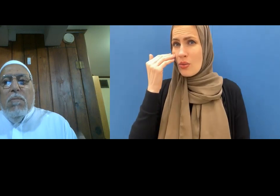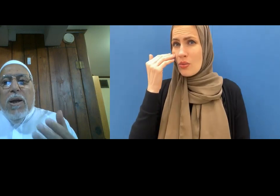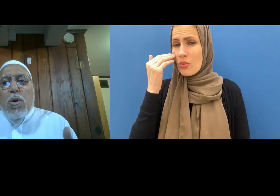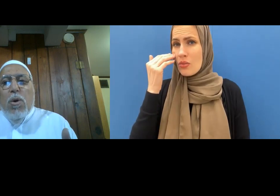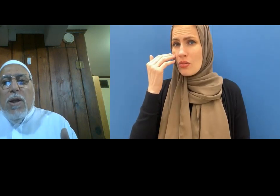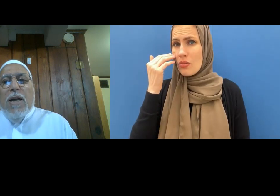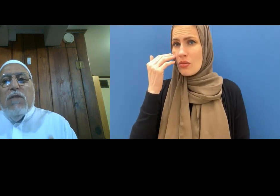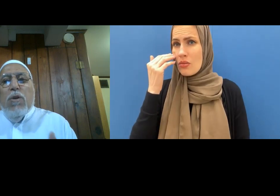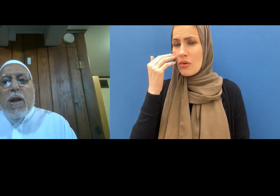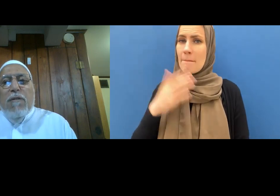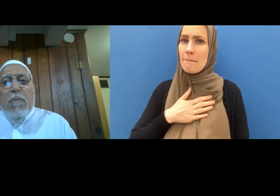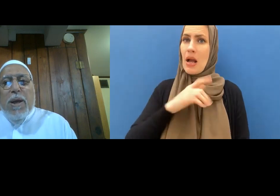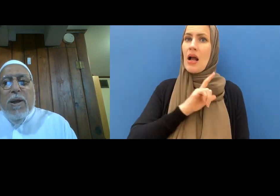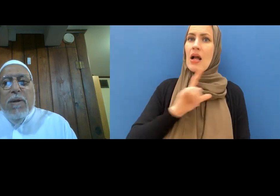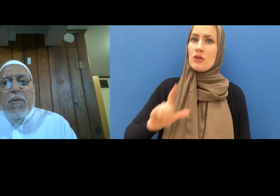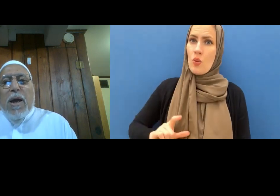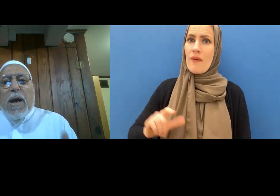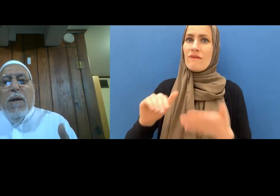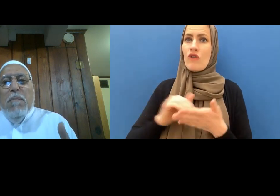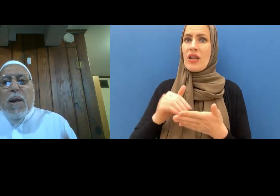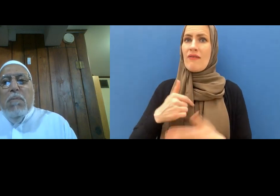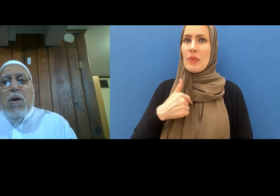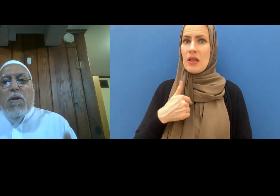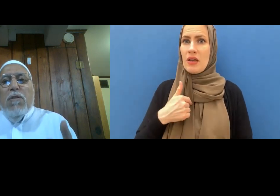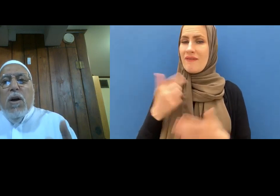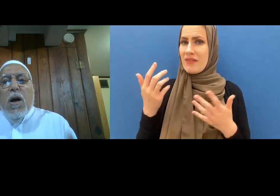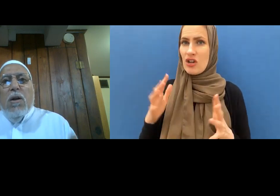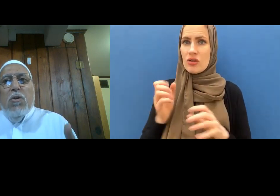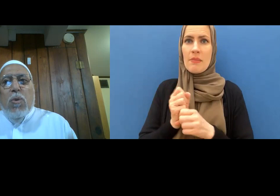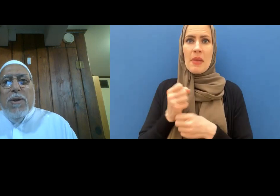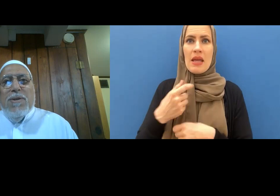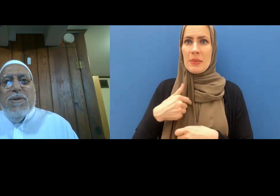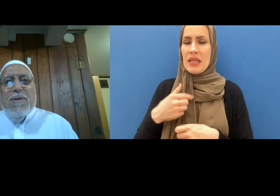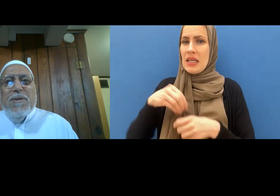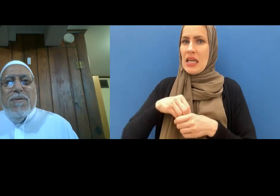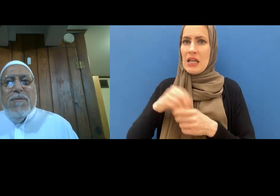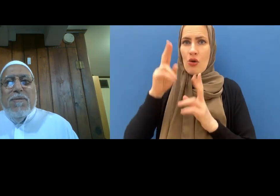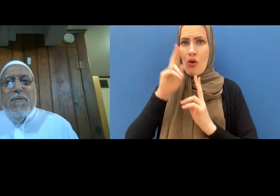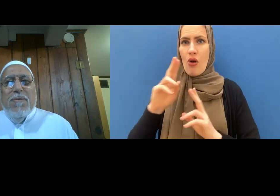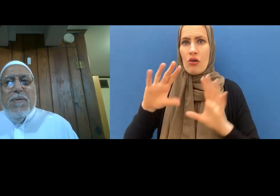that my Lord has forgiven me and made me of the honored ones.